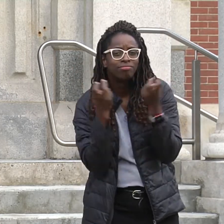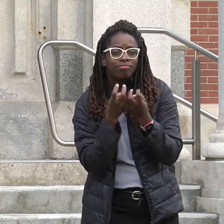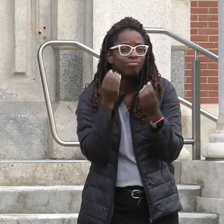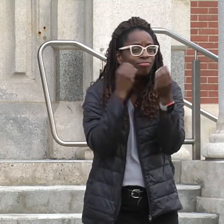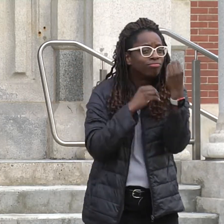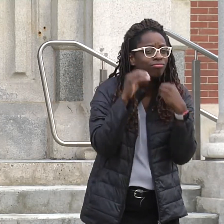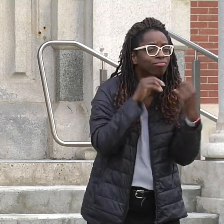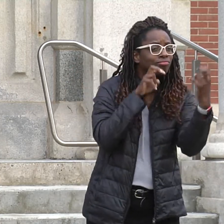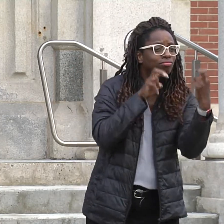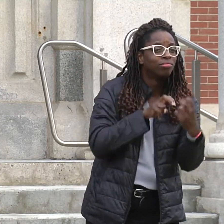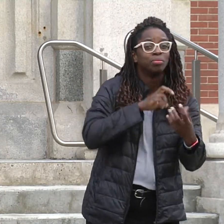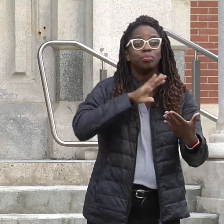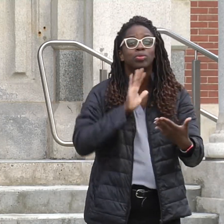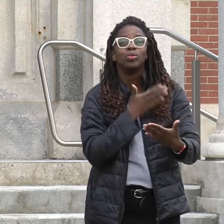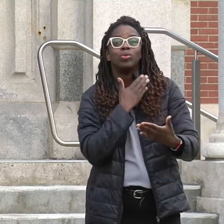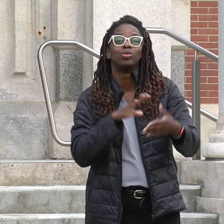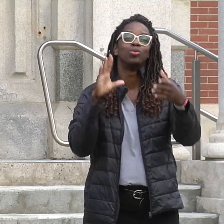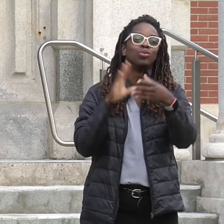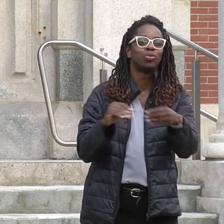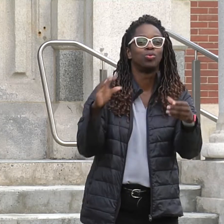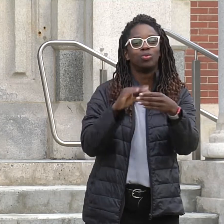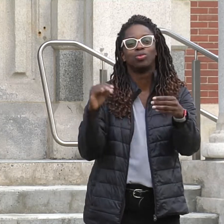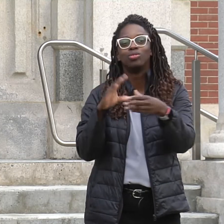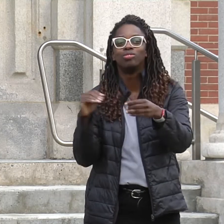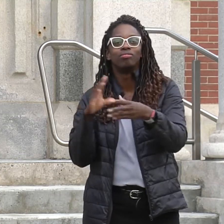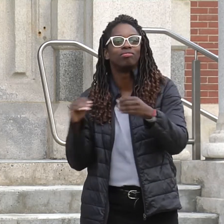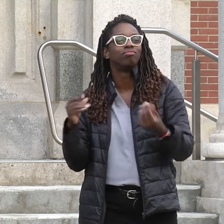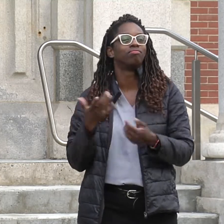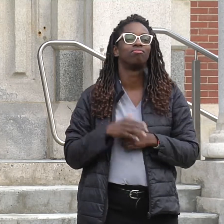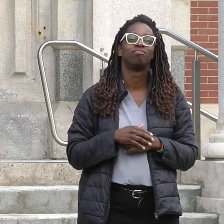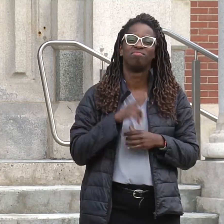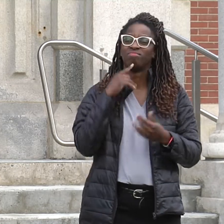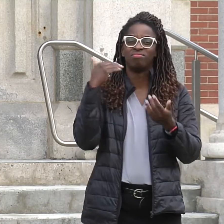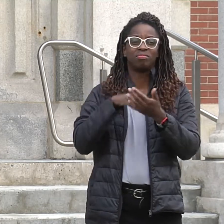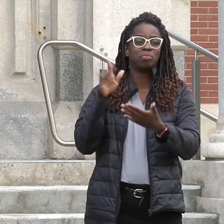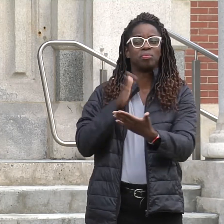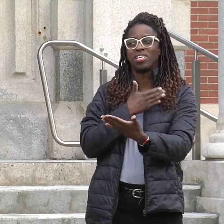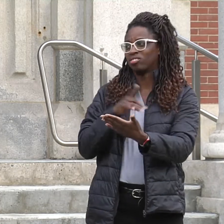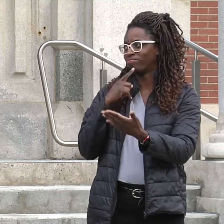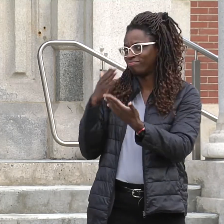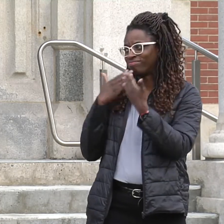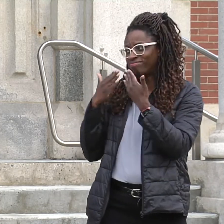band for playing earlier today. Thank you so much.